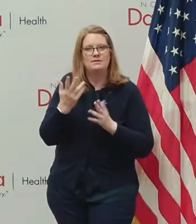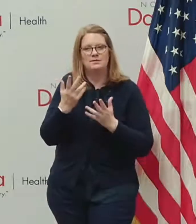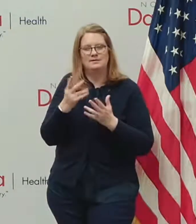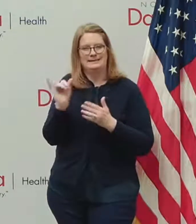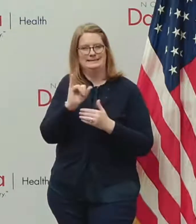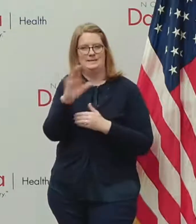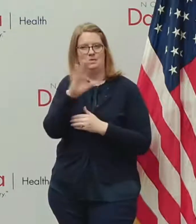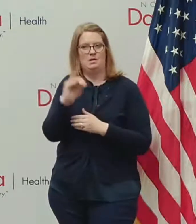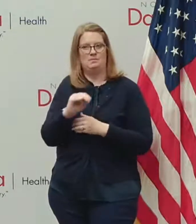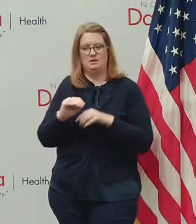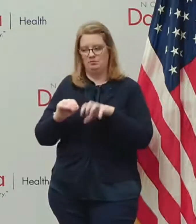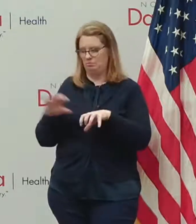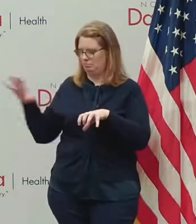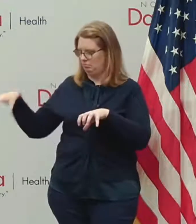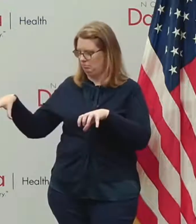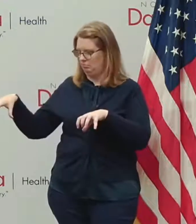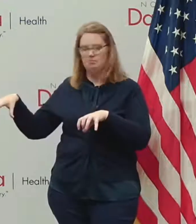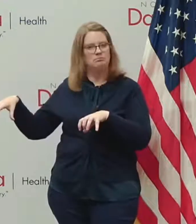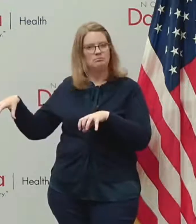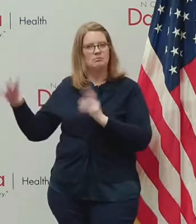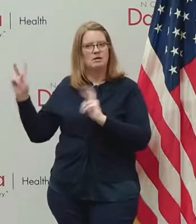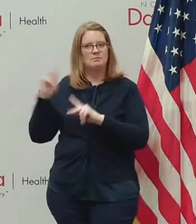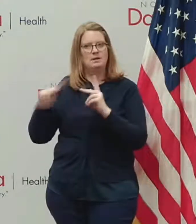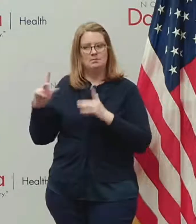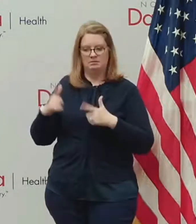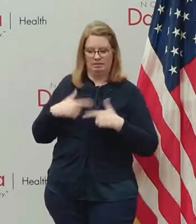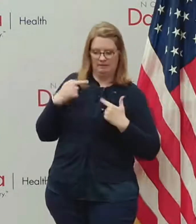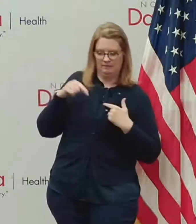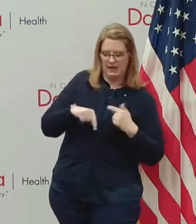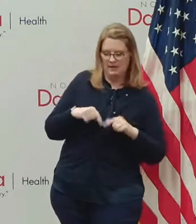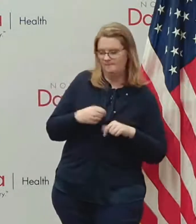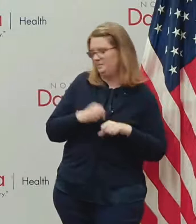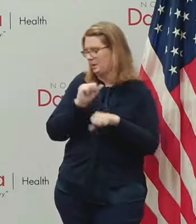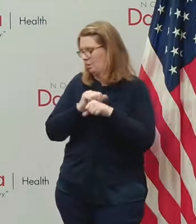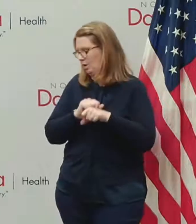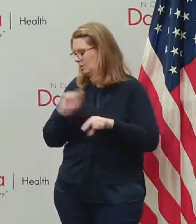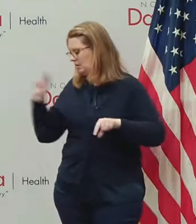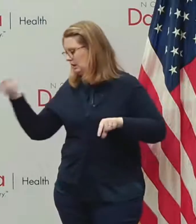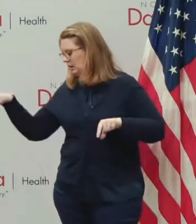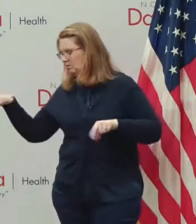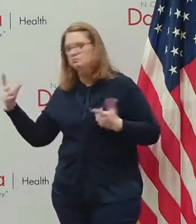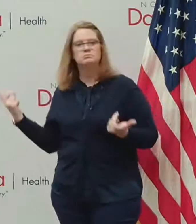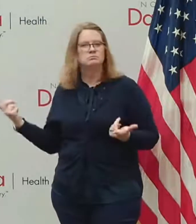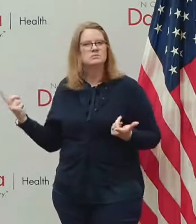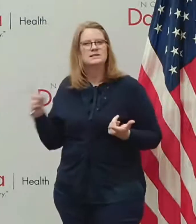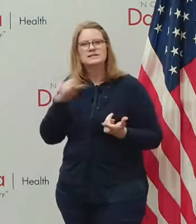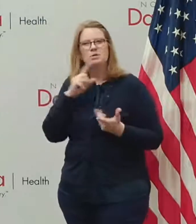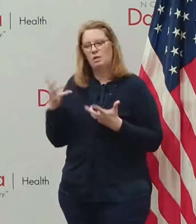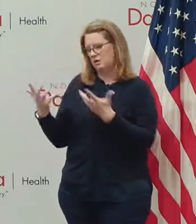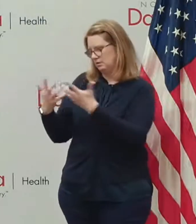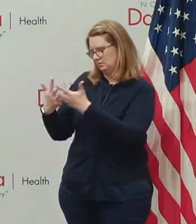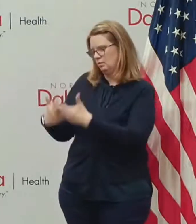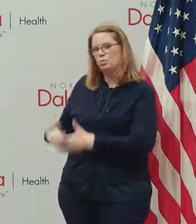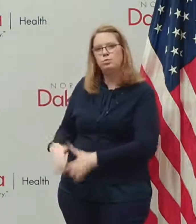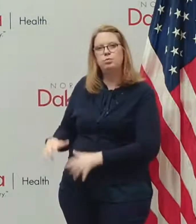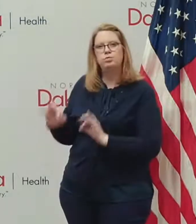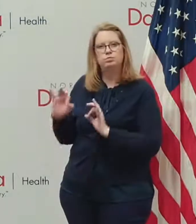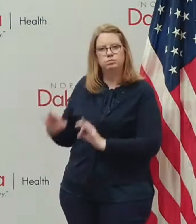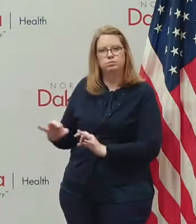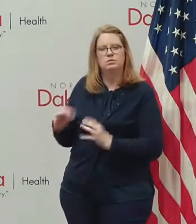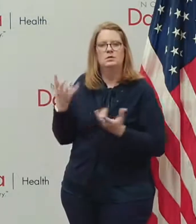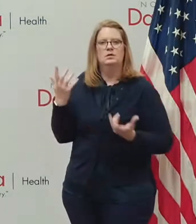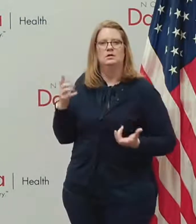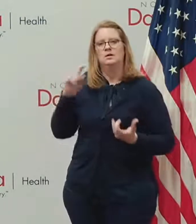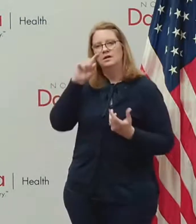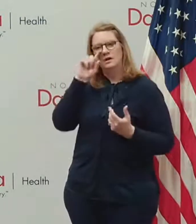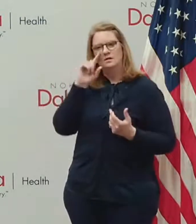of the river. We have people that work on both, live in one community and work in the other. And so the integration there, much like we have here